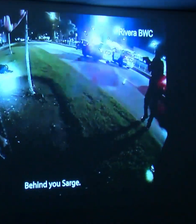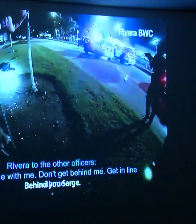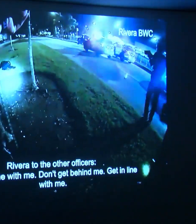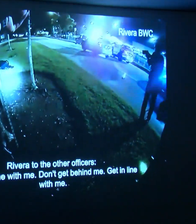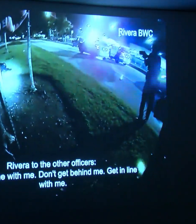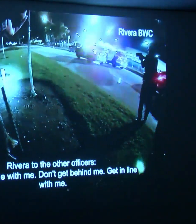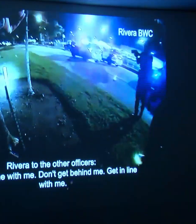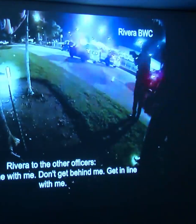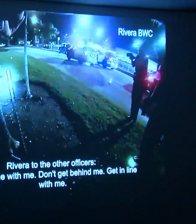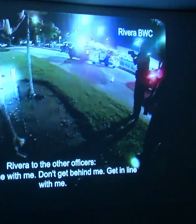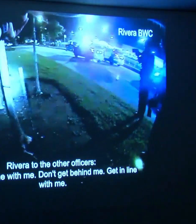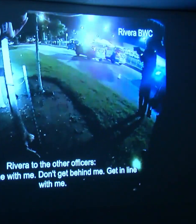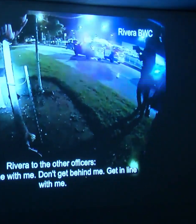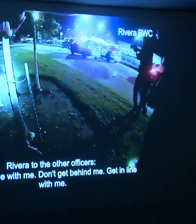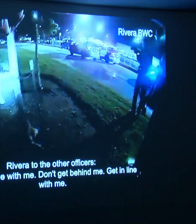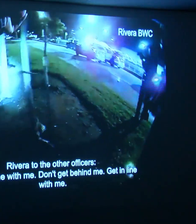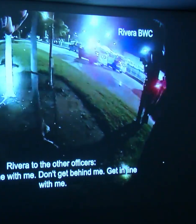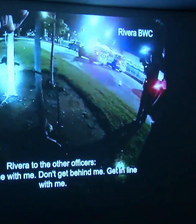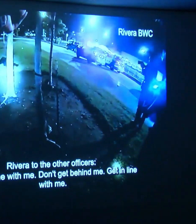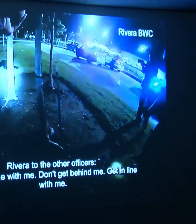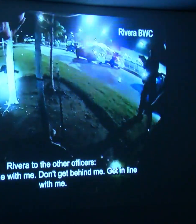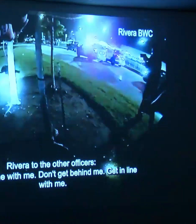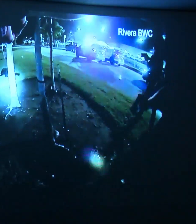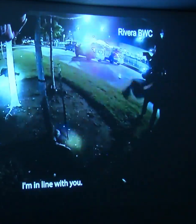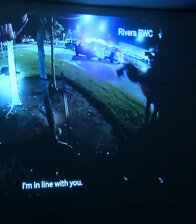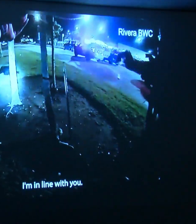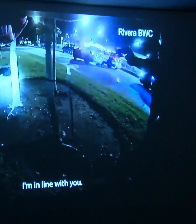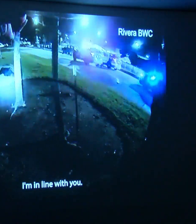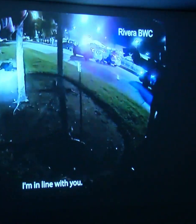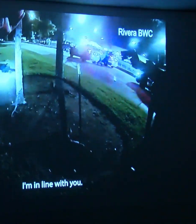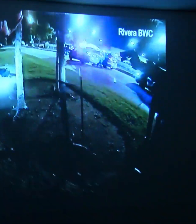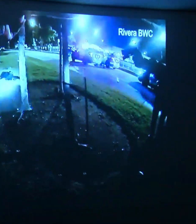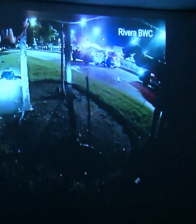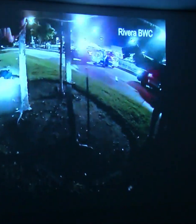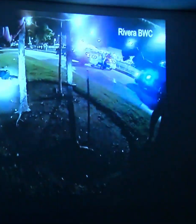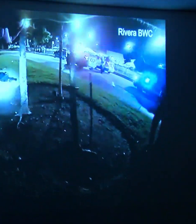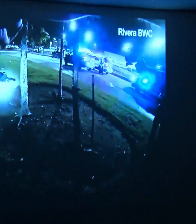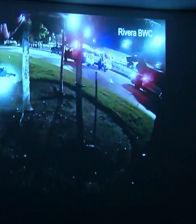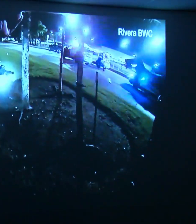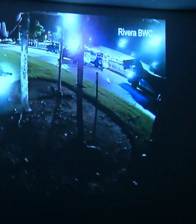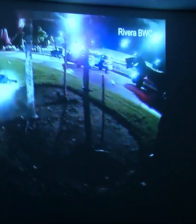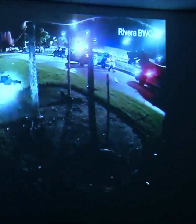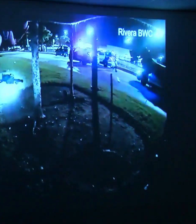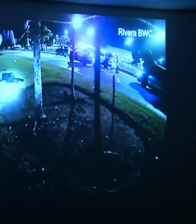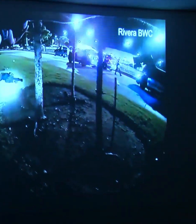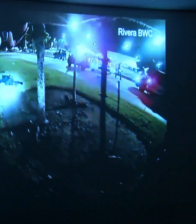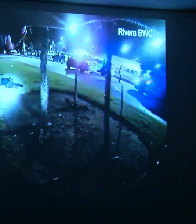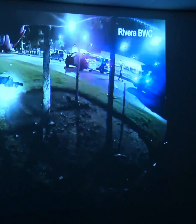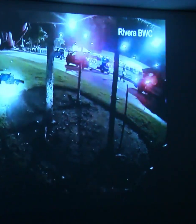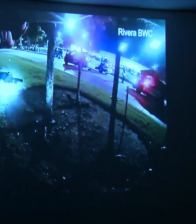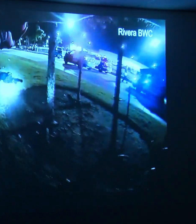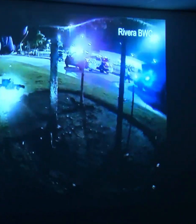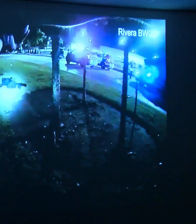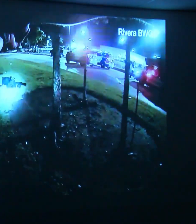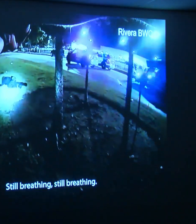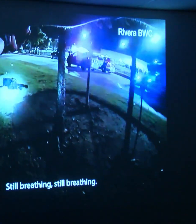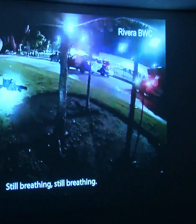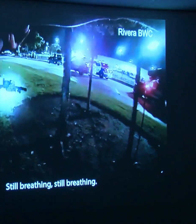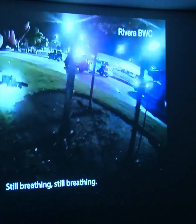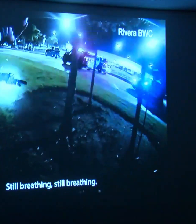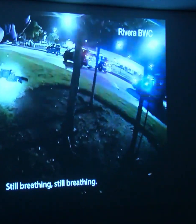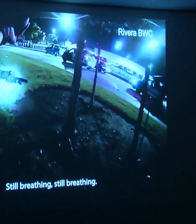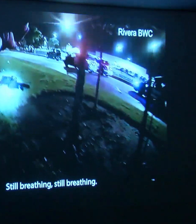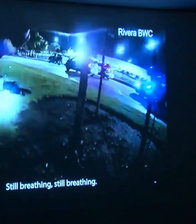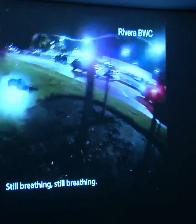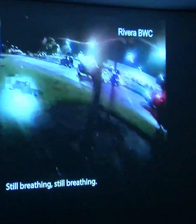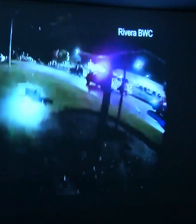Behind you, Sarge. Okay. Get in line with me. Don't get behind me. Get in line with me. In line with you. That's good. Is she breathing? Still